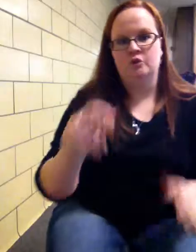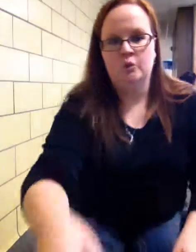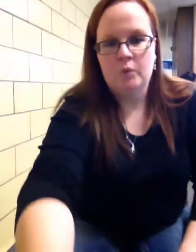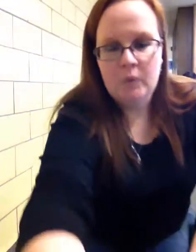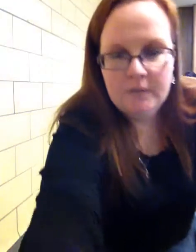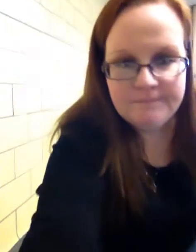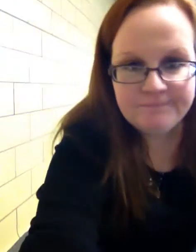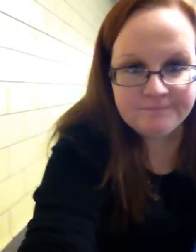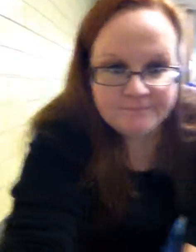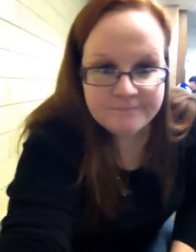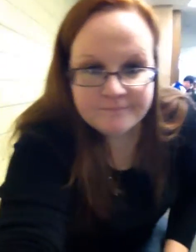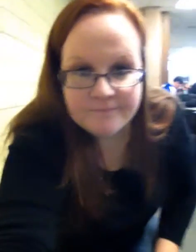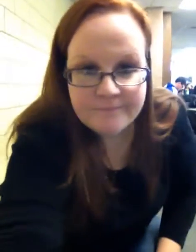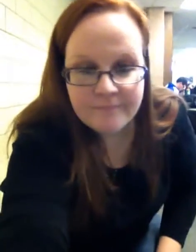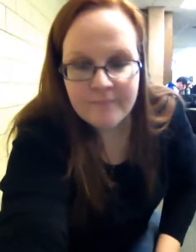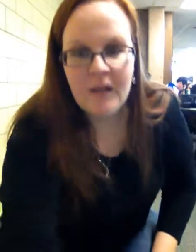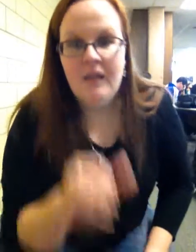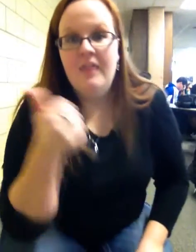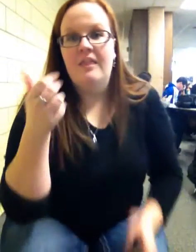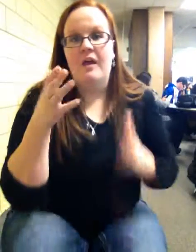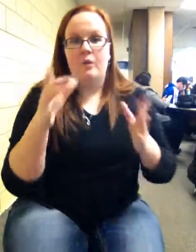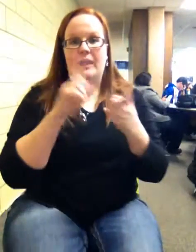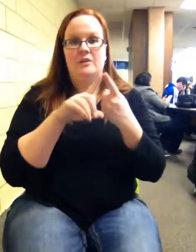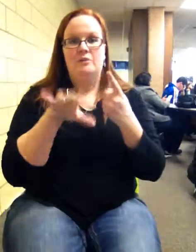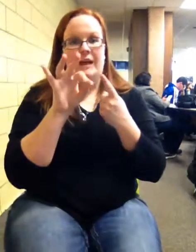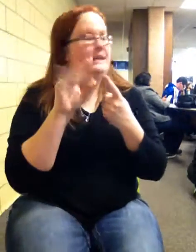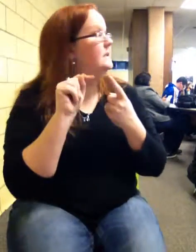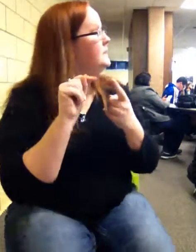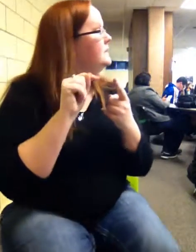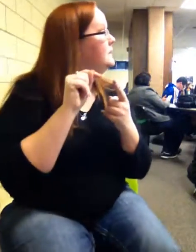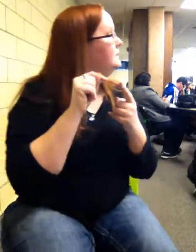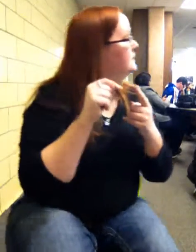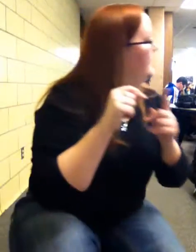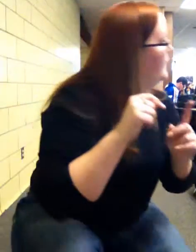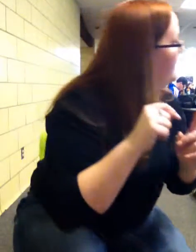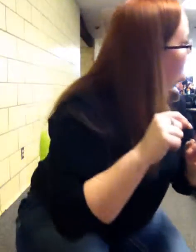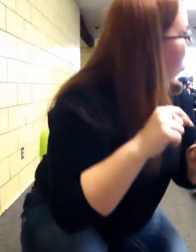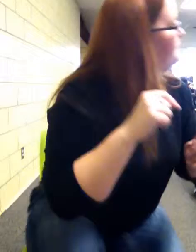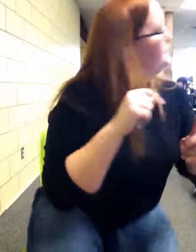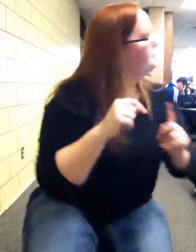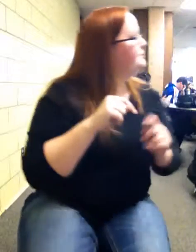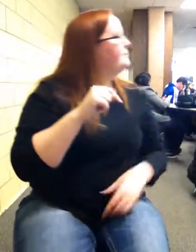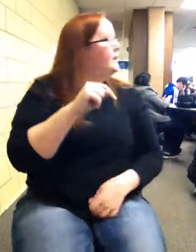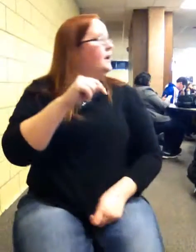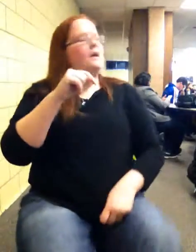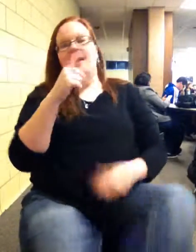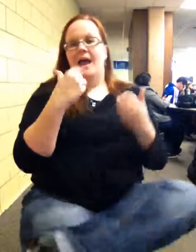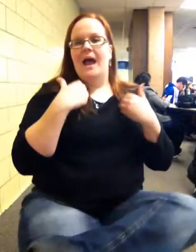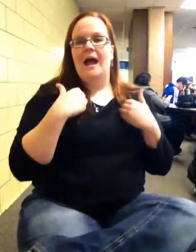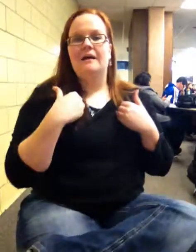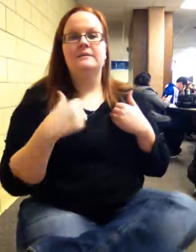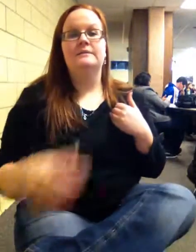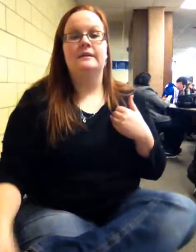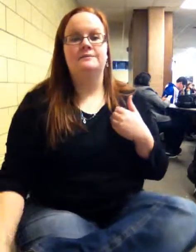Another thing that I usually do, though, is I'll write down some of the words, like I'll write limited service restaurants, and I'll write eating places, because here's what's